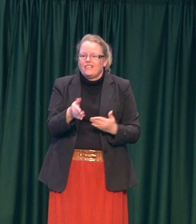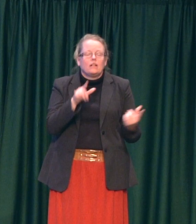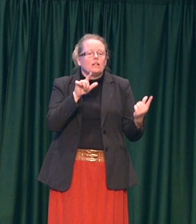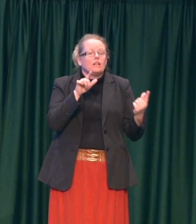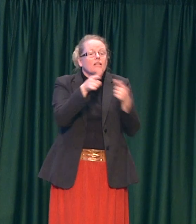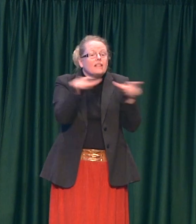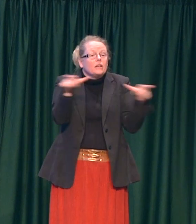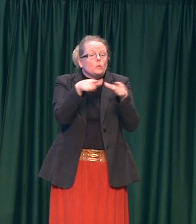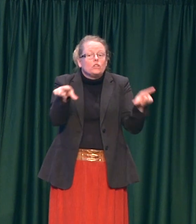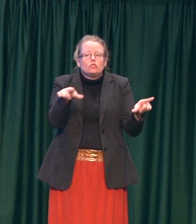career, period.